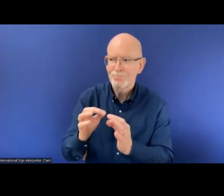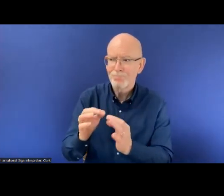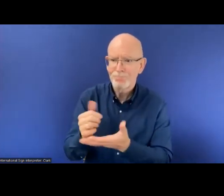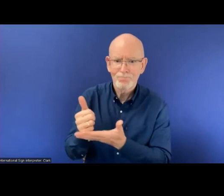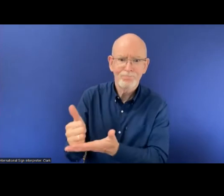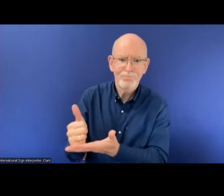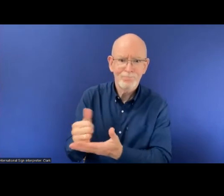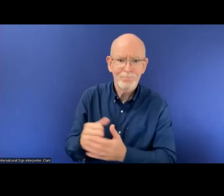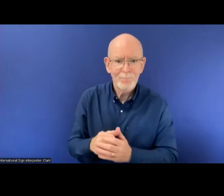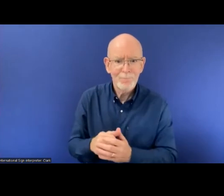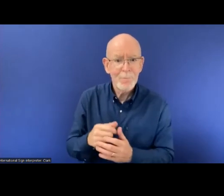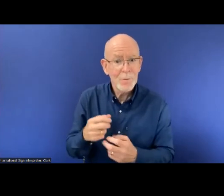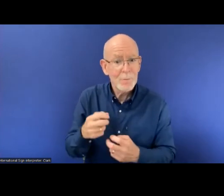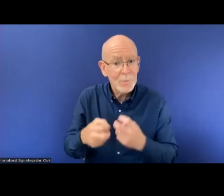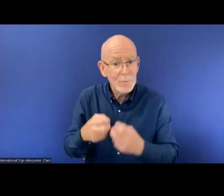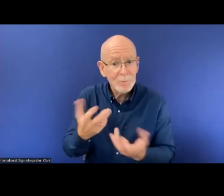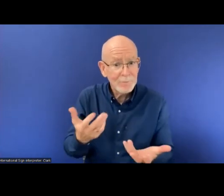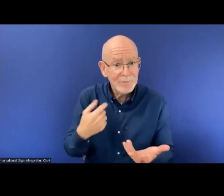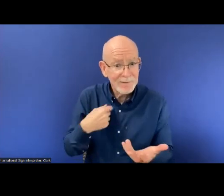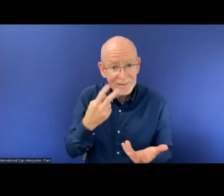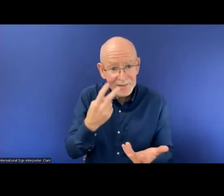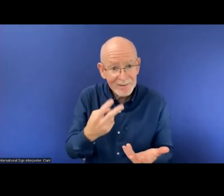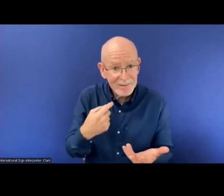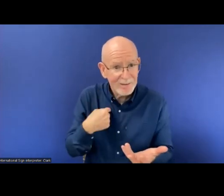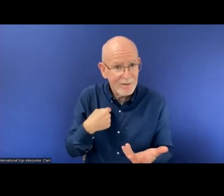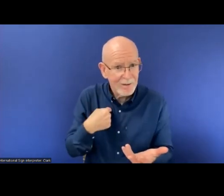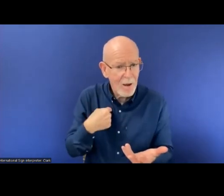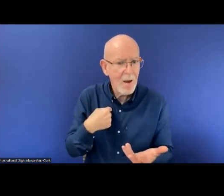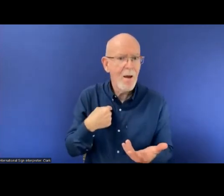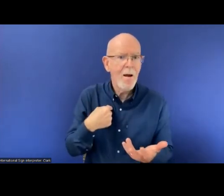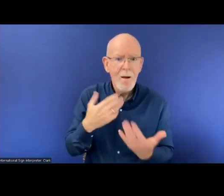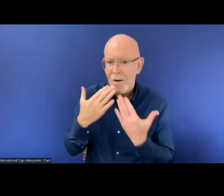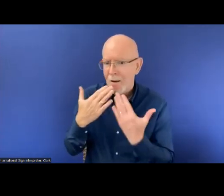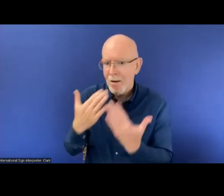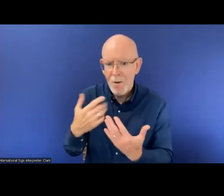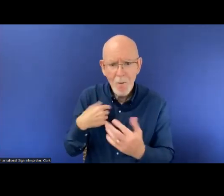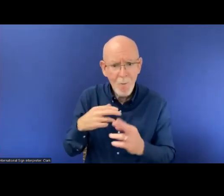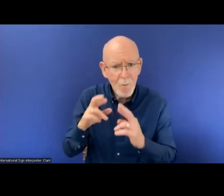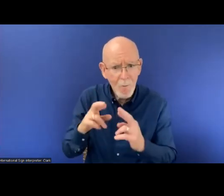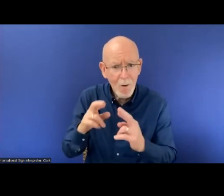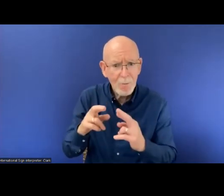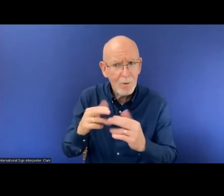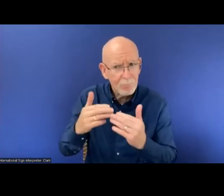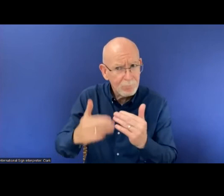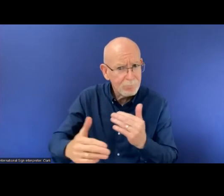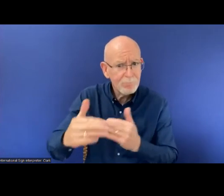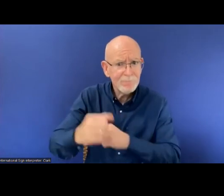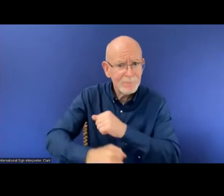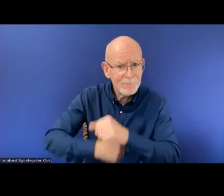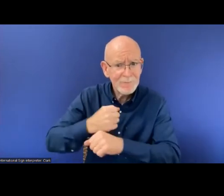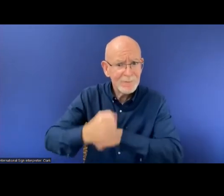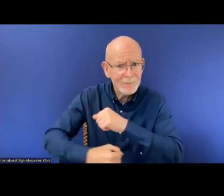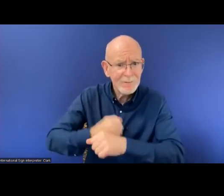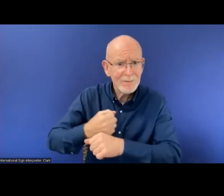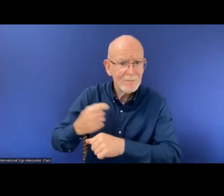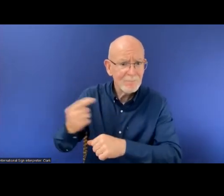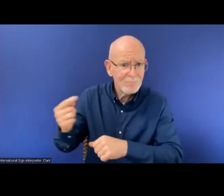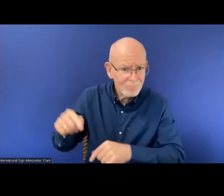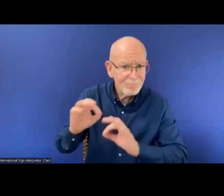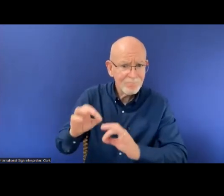an early age, because it will definitely improve their lives. There's stigma